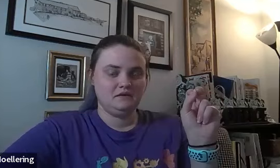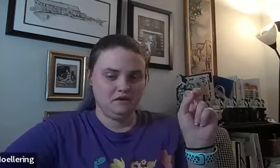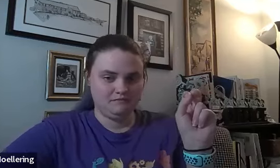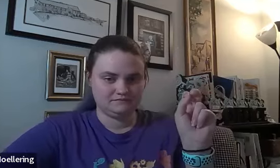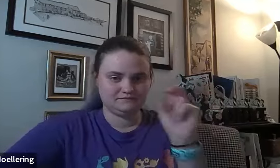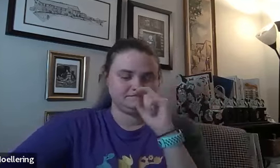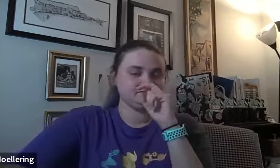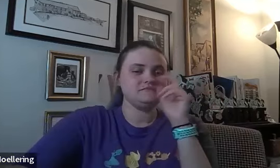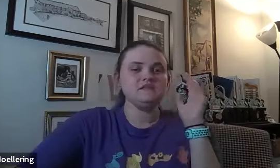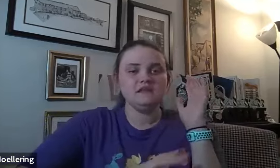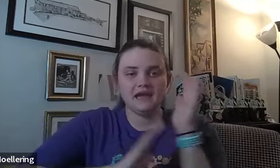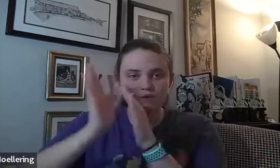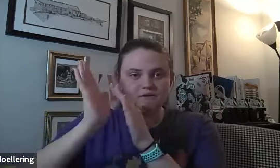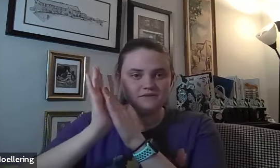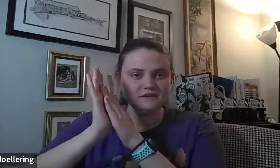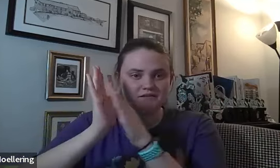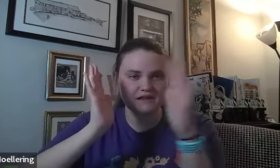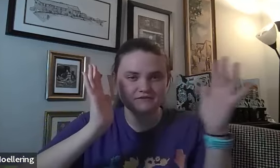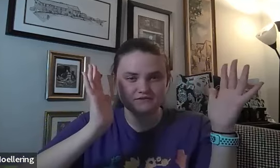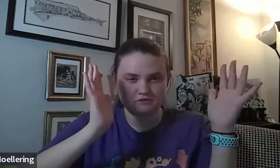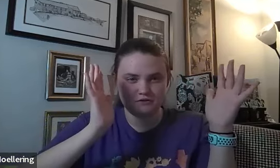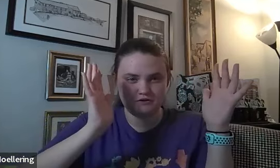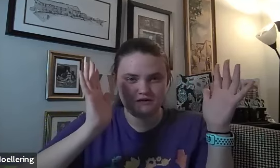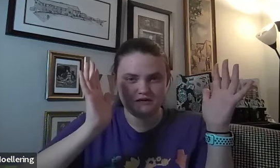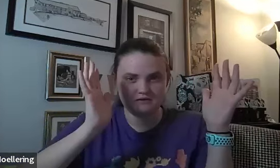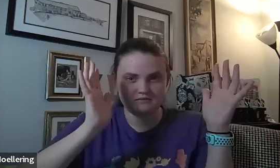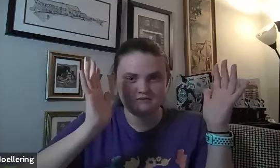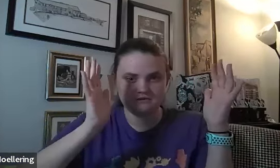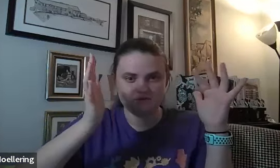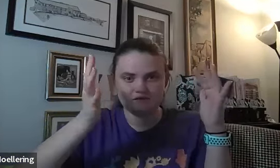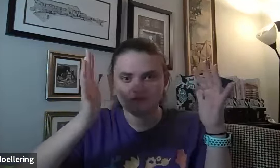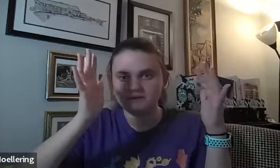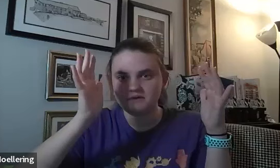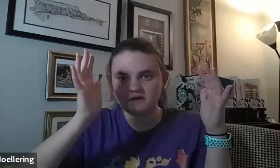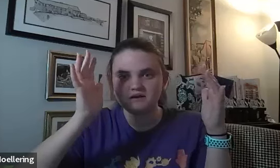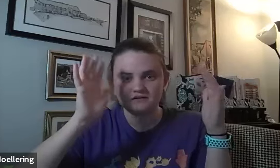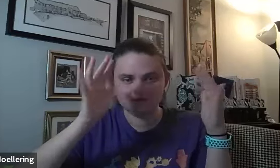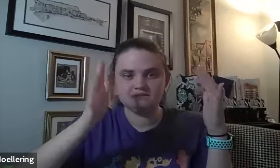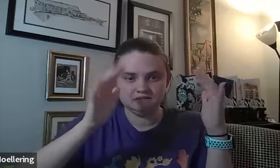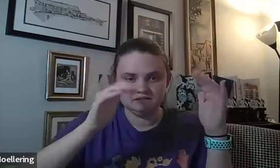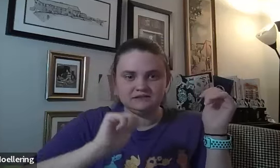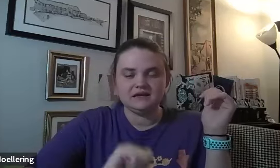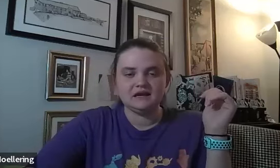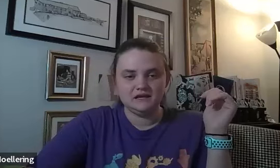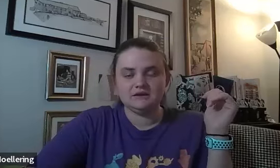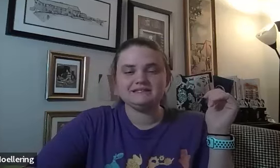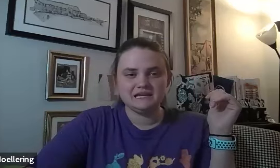Okay. How are we feeling 11 through 30 now? A little bit better. I know it takes